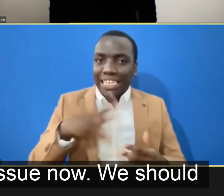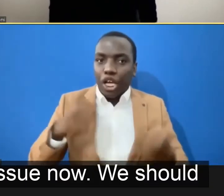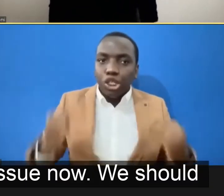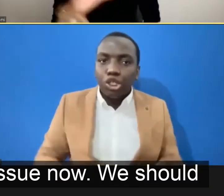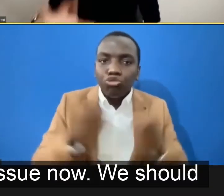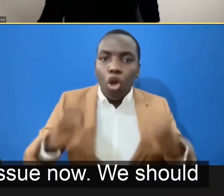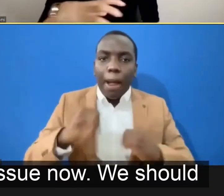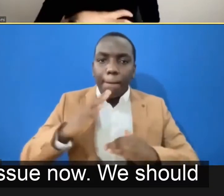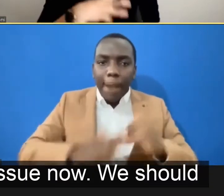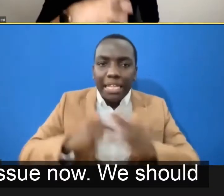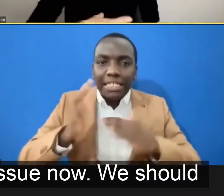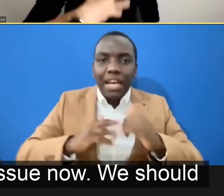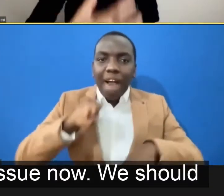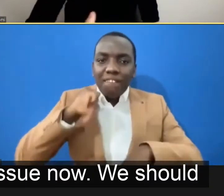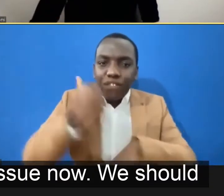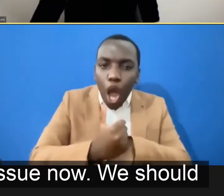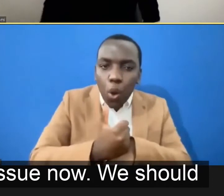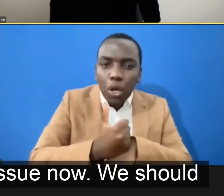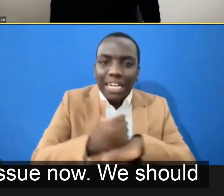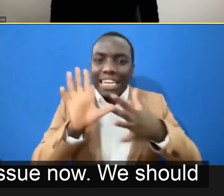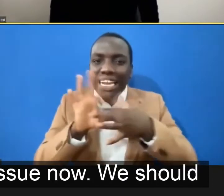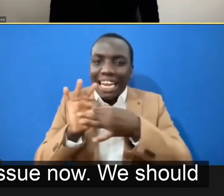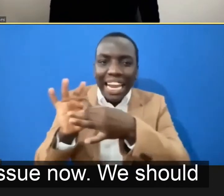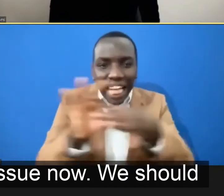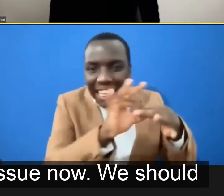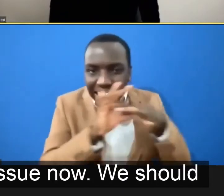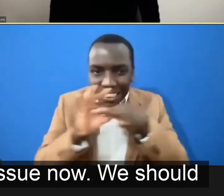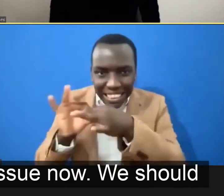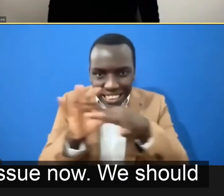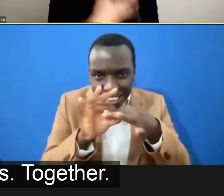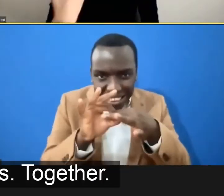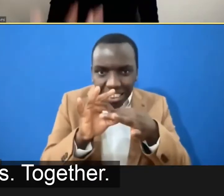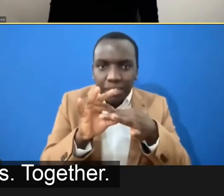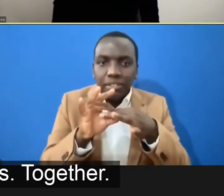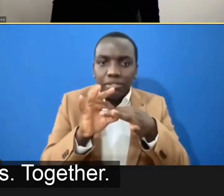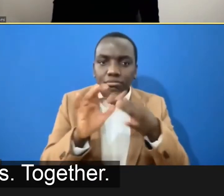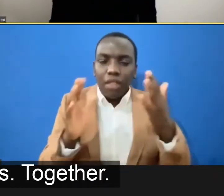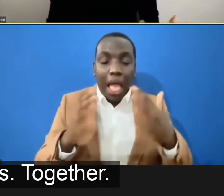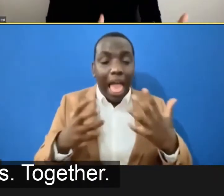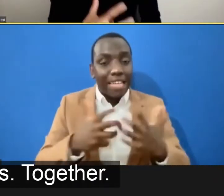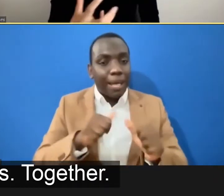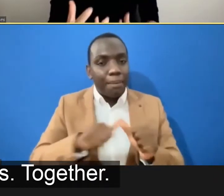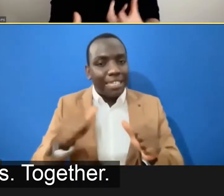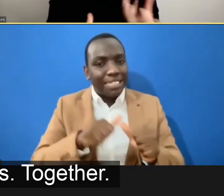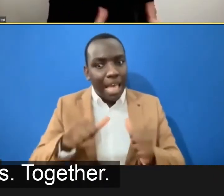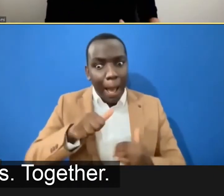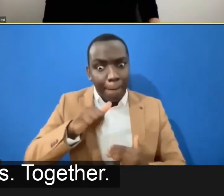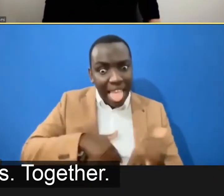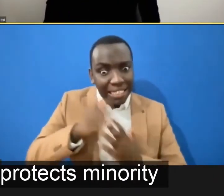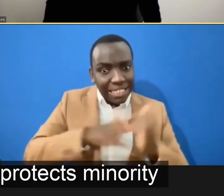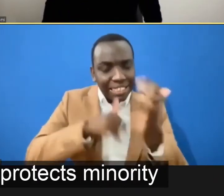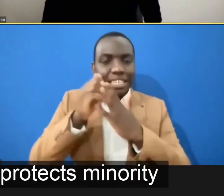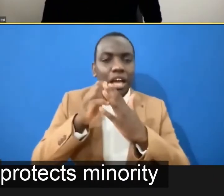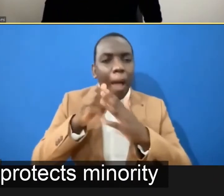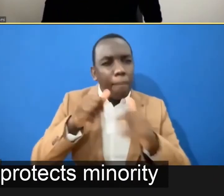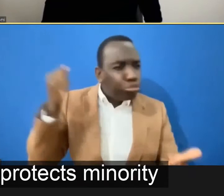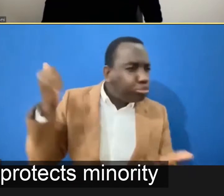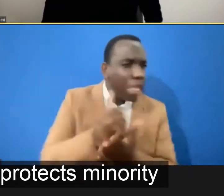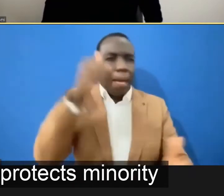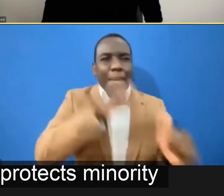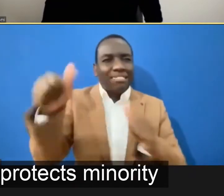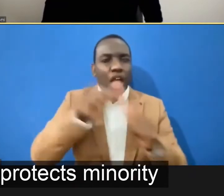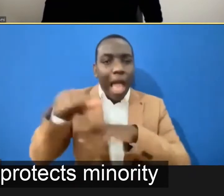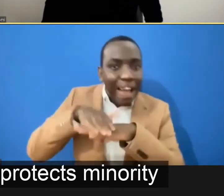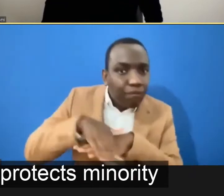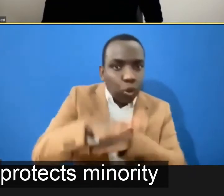This issue shouldn't be still an issue now. We should be building foundations together